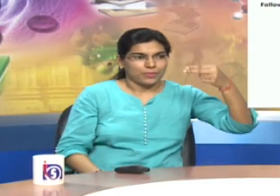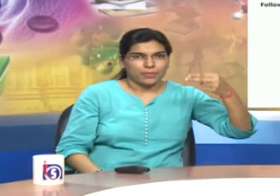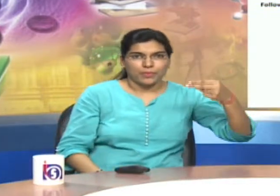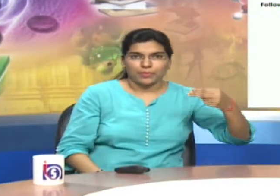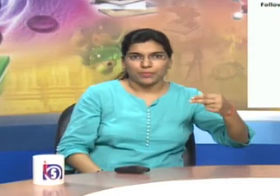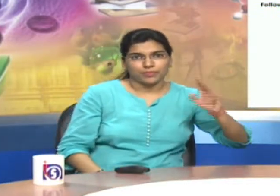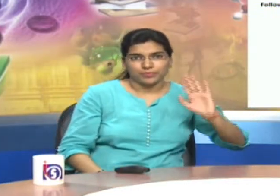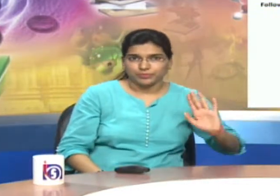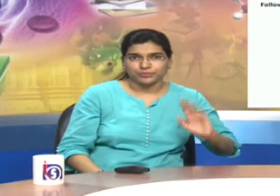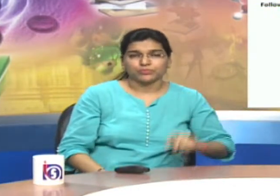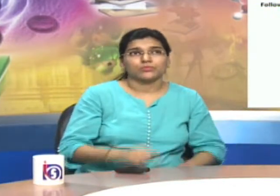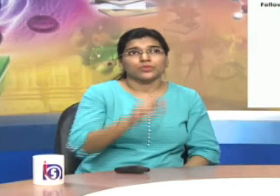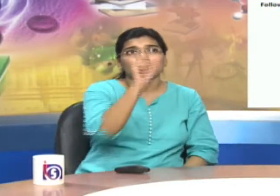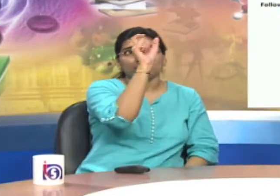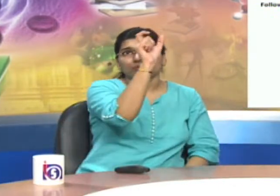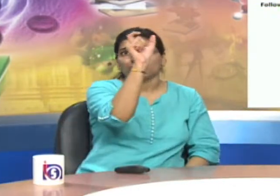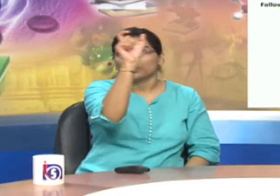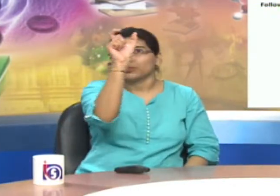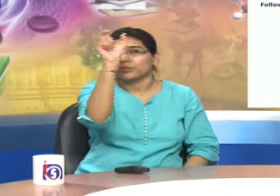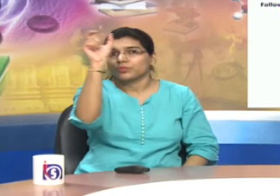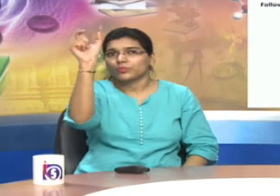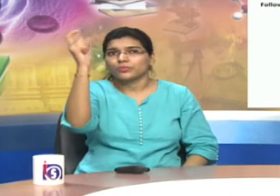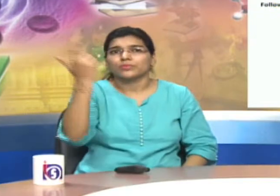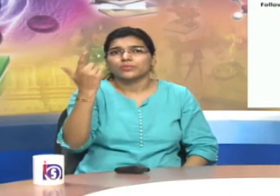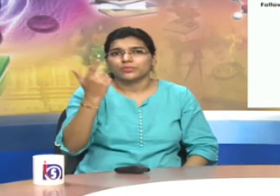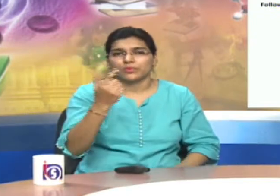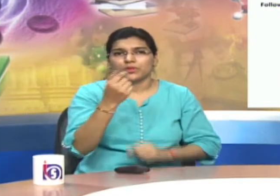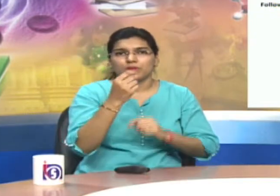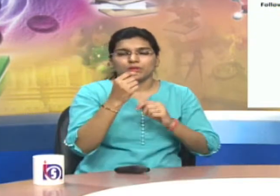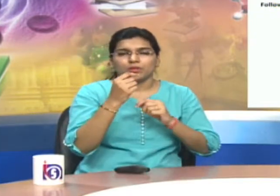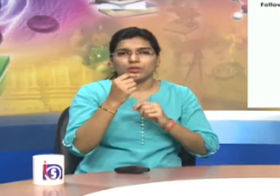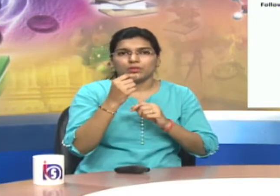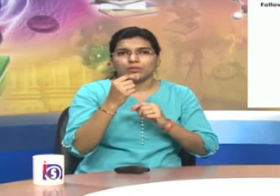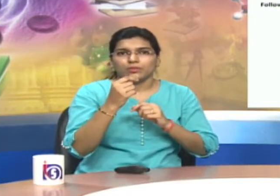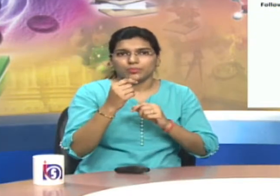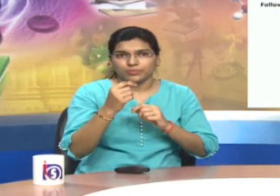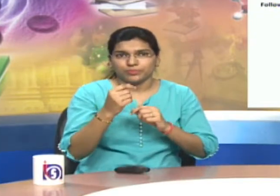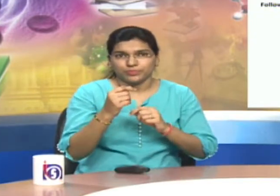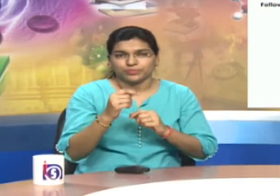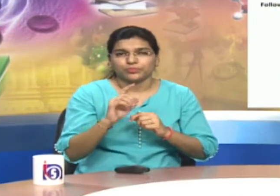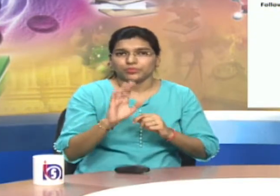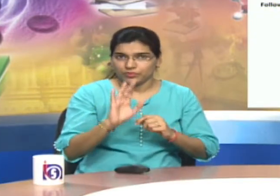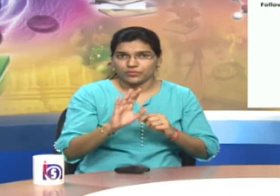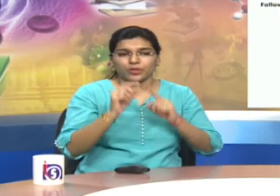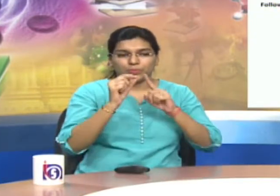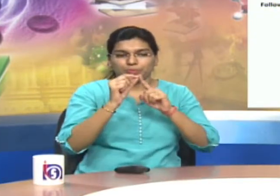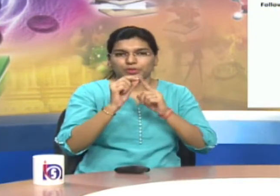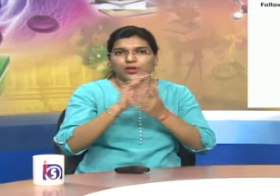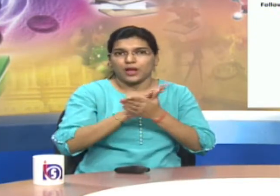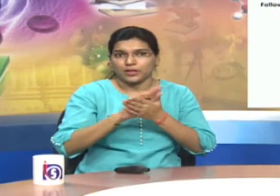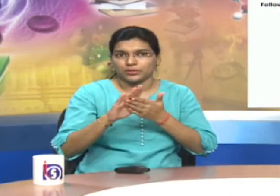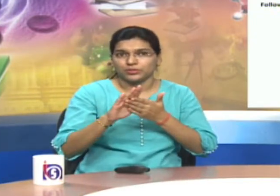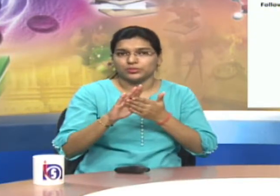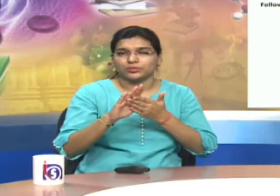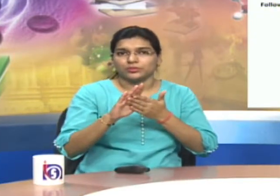Let's now see on the screen. This is a chart where students' names are written,